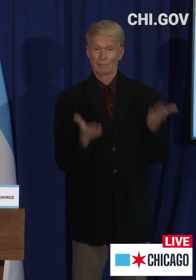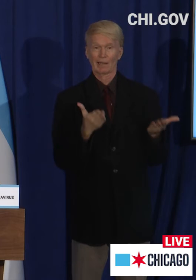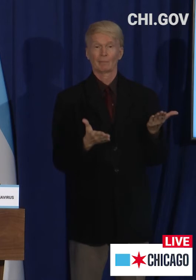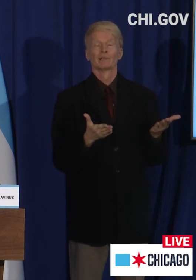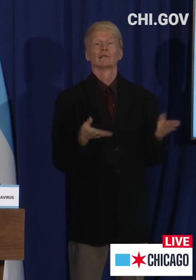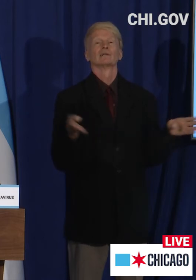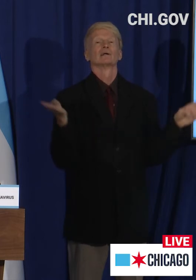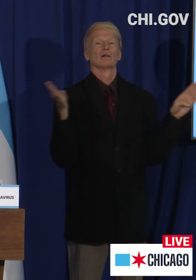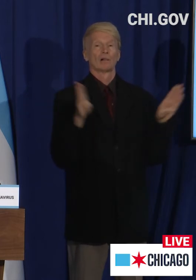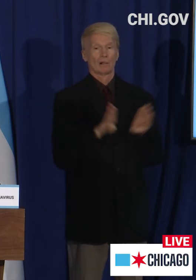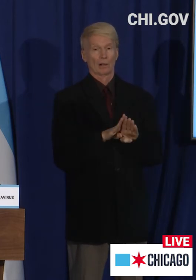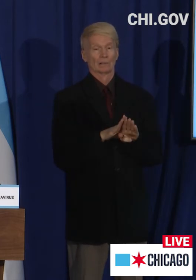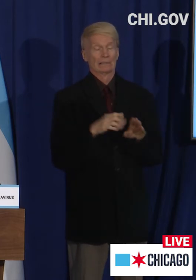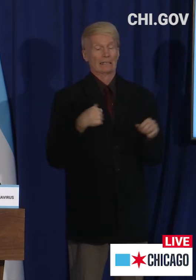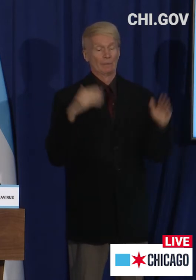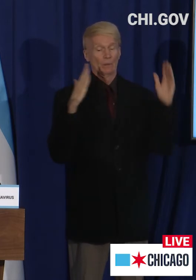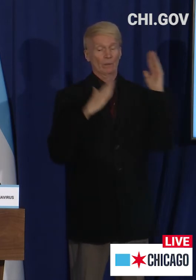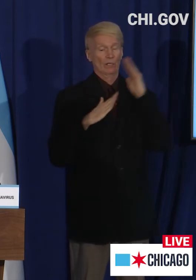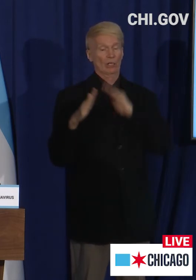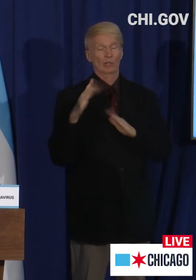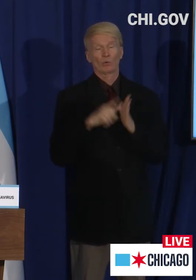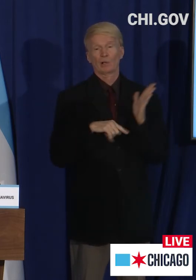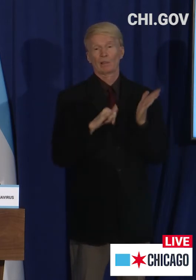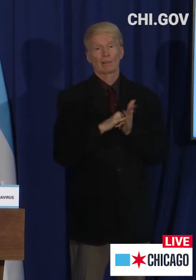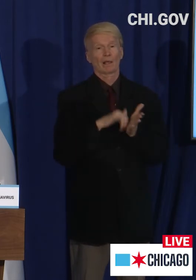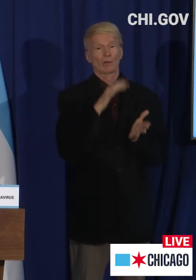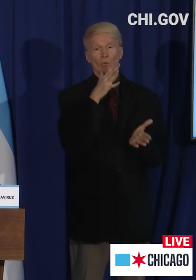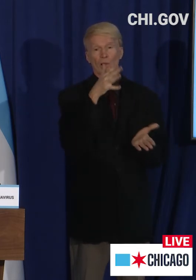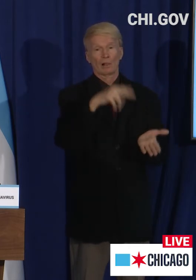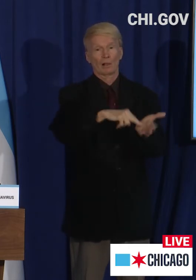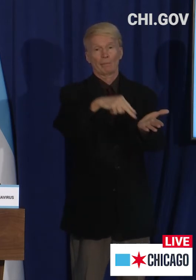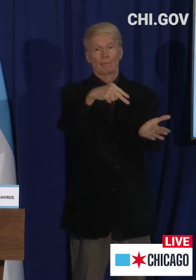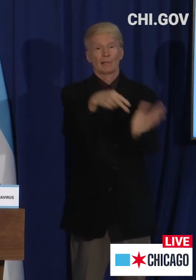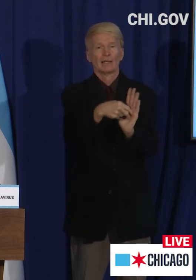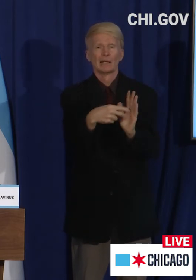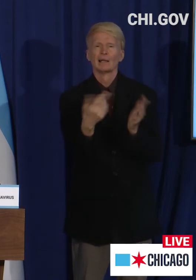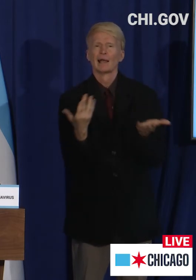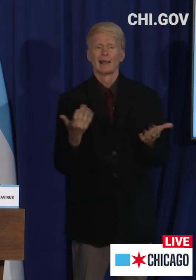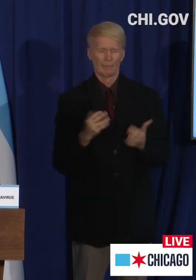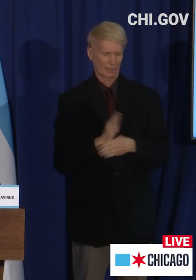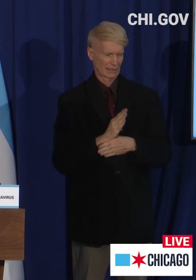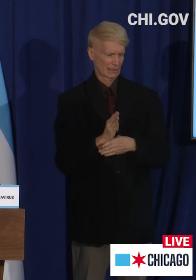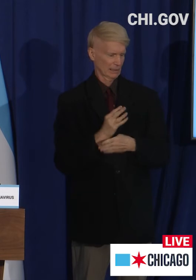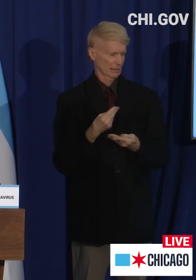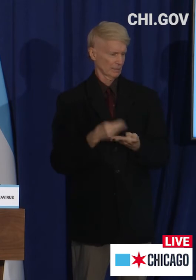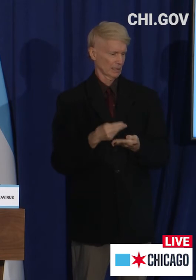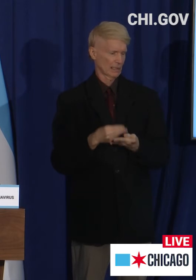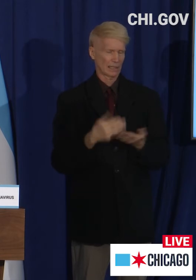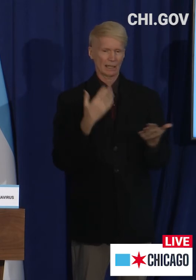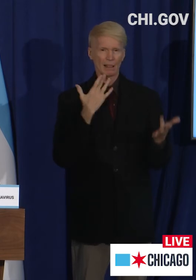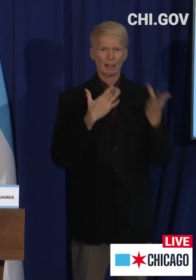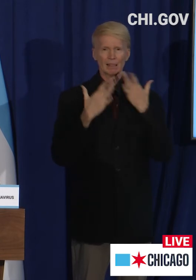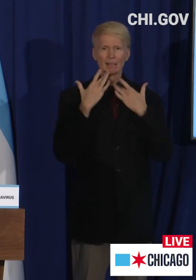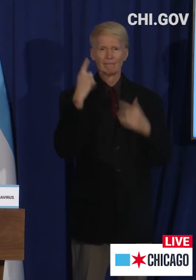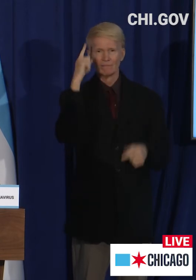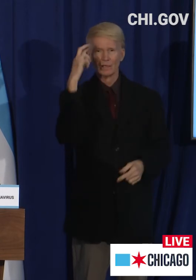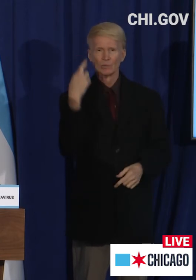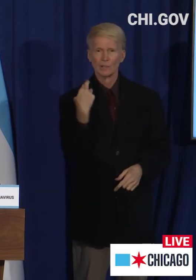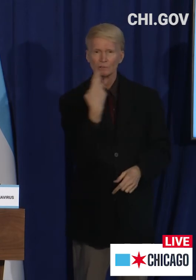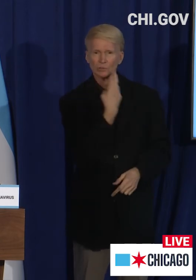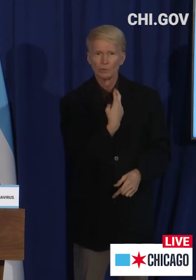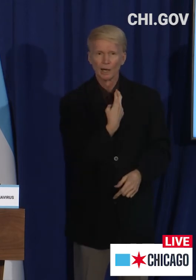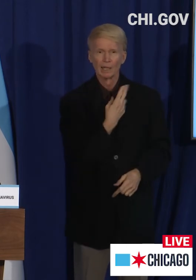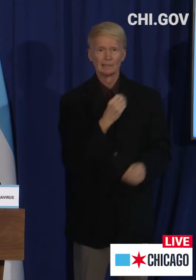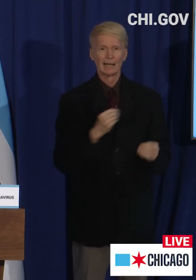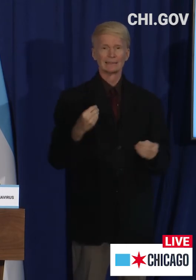very worried about what that is going to mean for the financial health of our restaurants, frankly, and all of the people